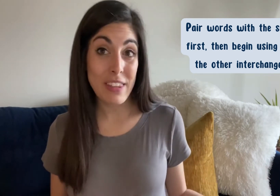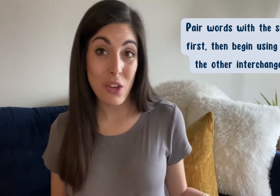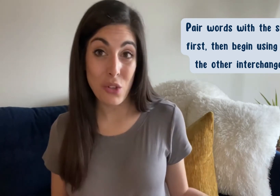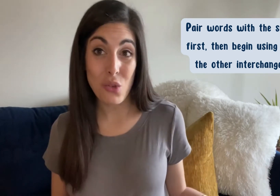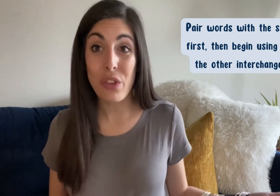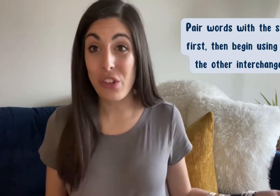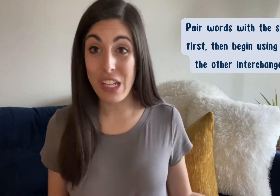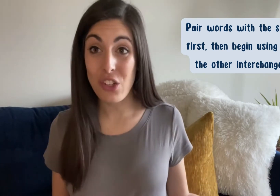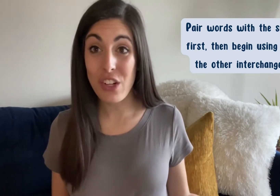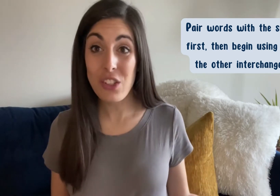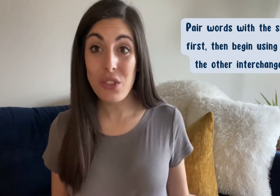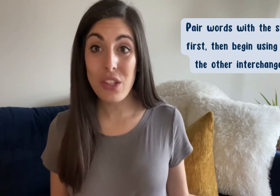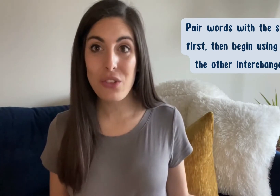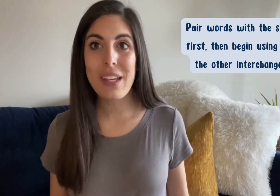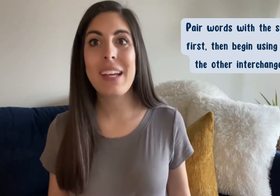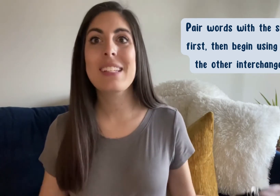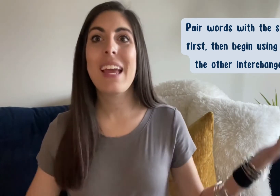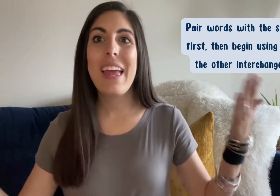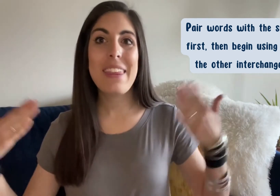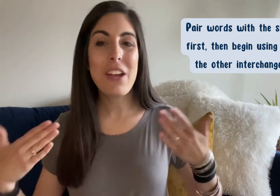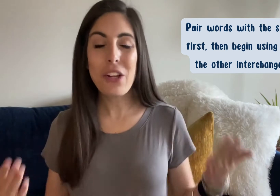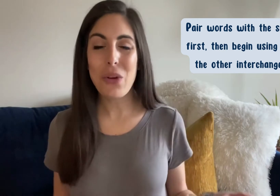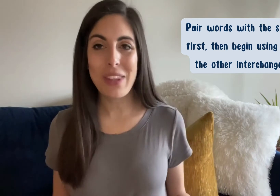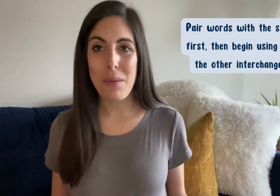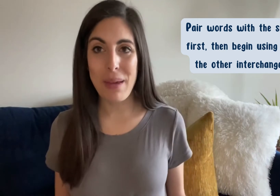go to school and their teacher is using those signs, they already know what they mean.